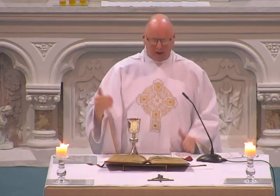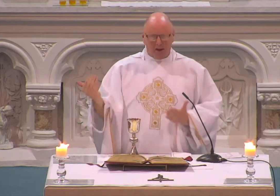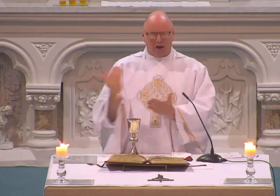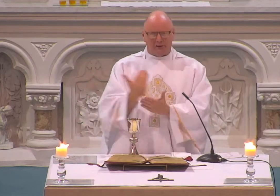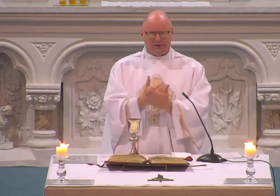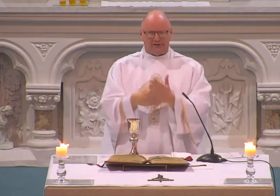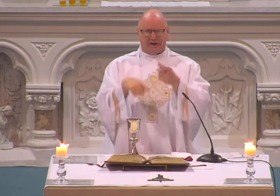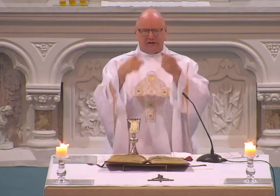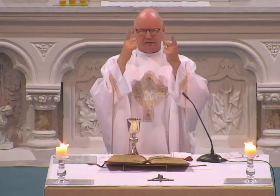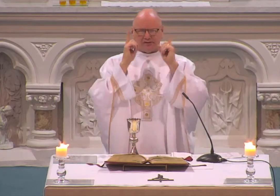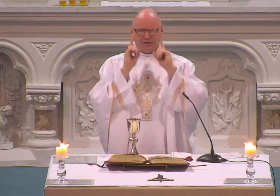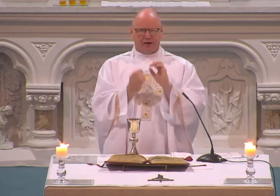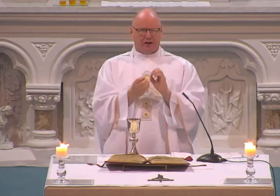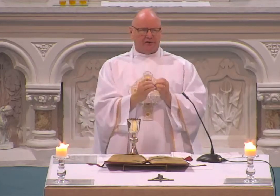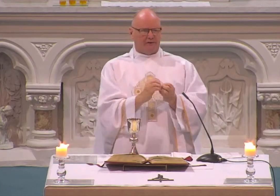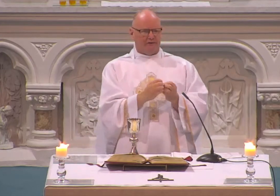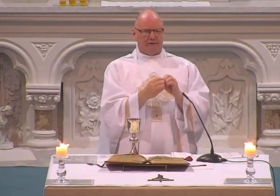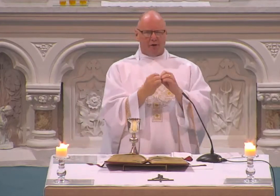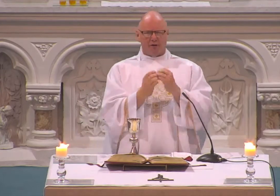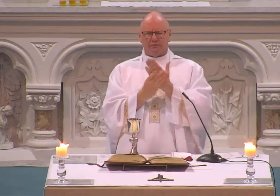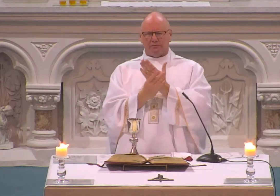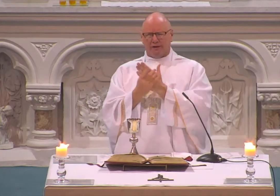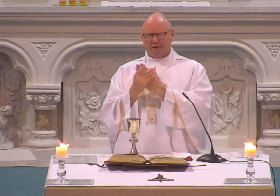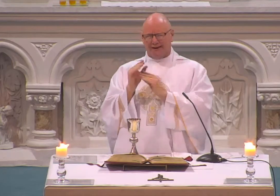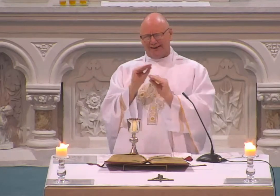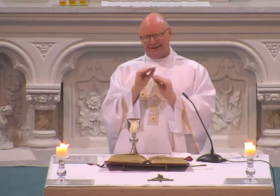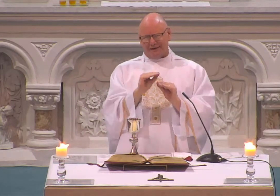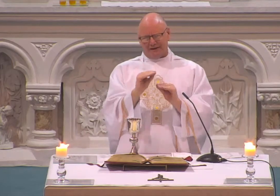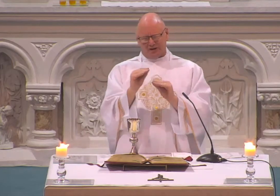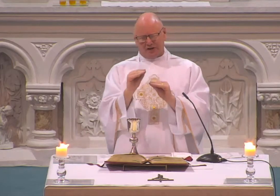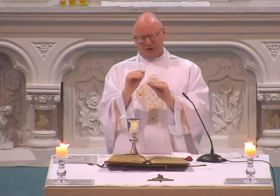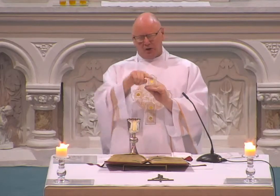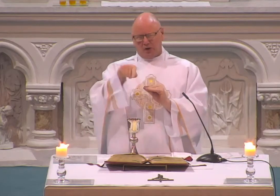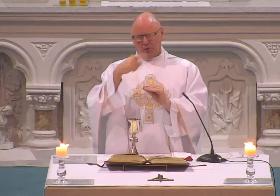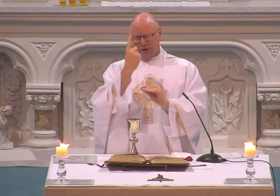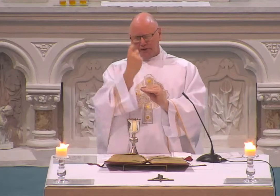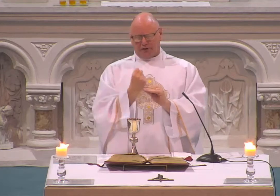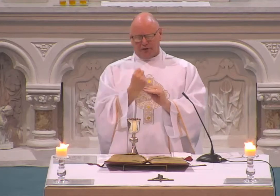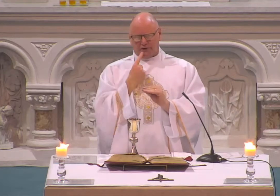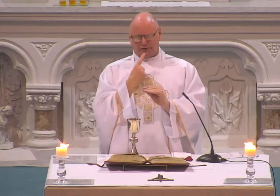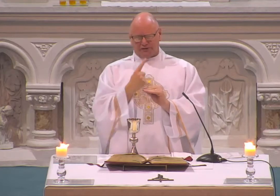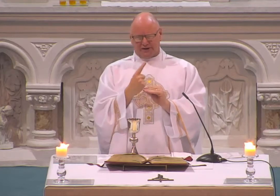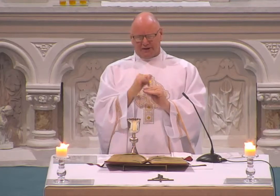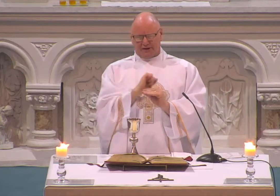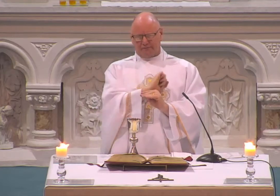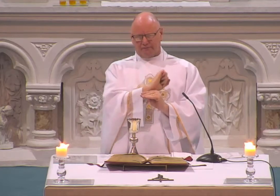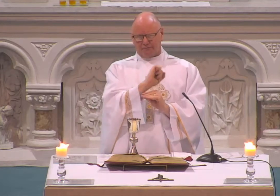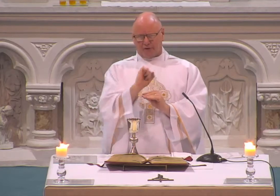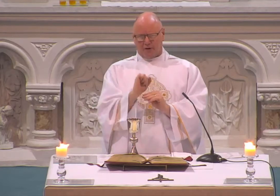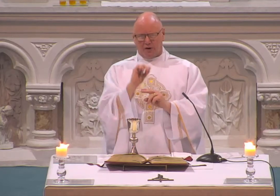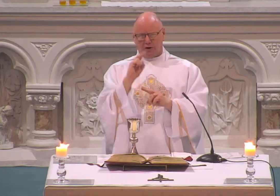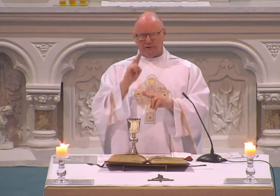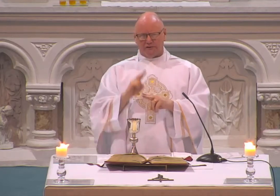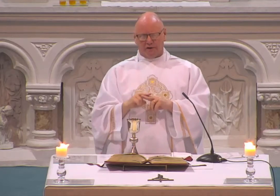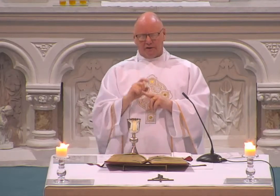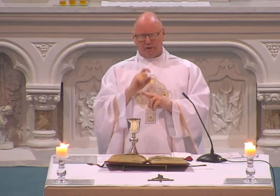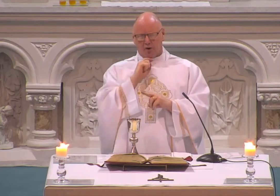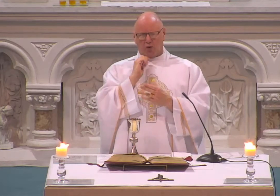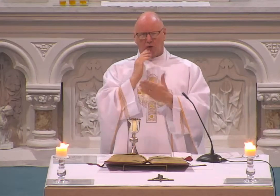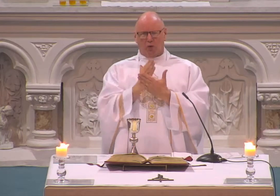Amen. The Savior's command, informed by divine teaching, we dare to say, Our Father, who art